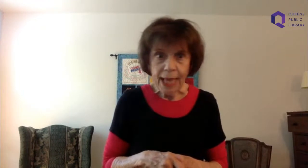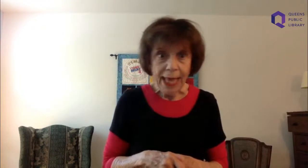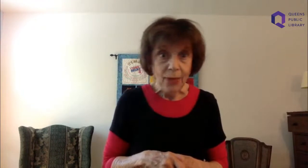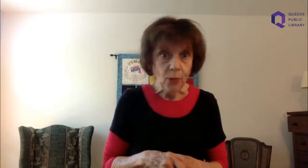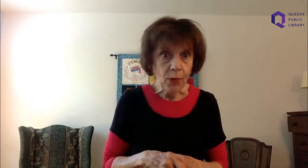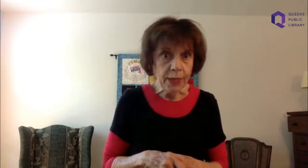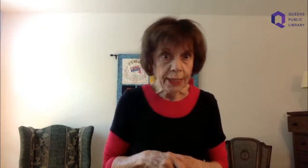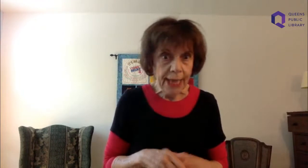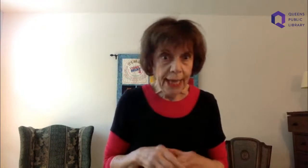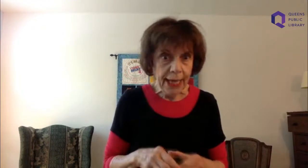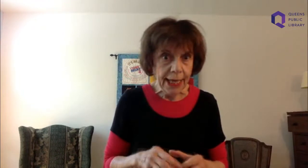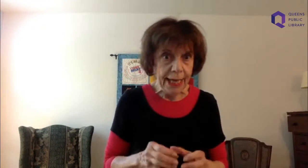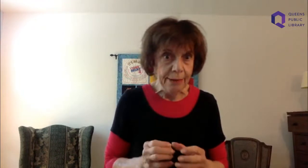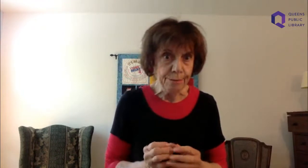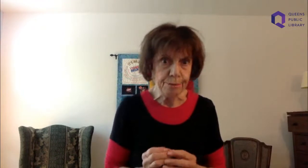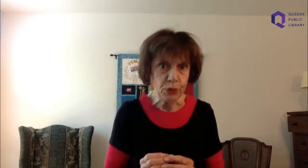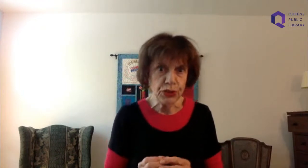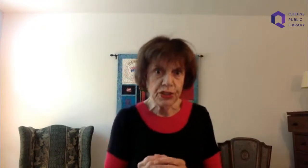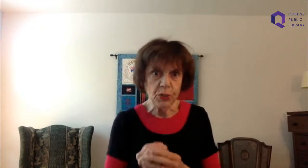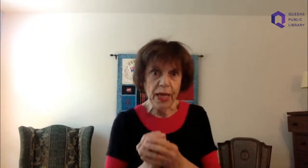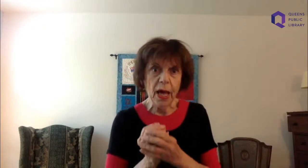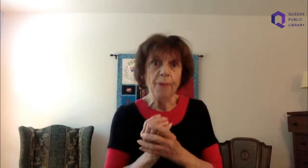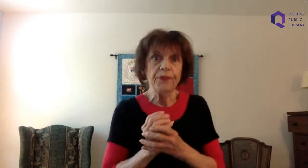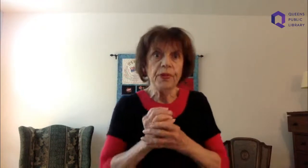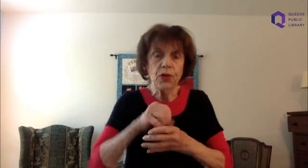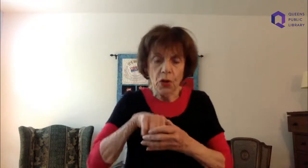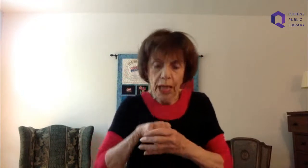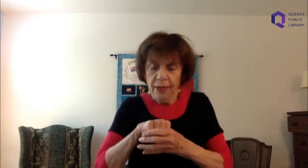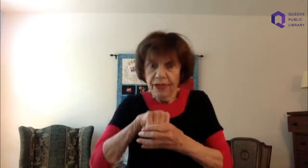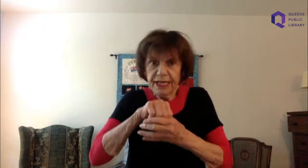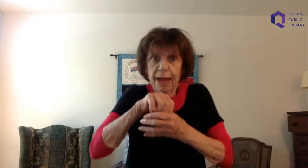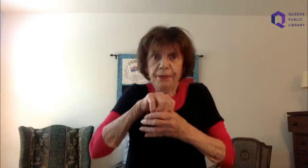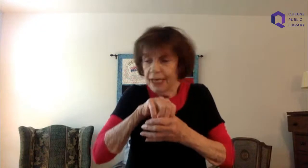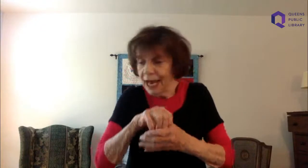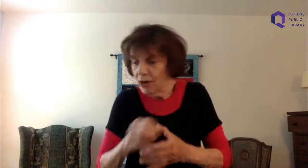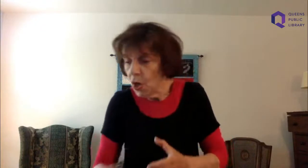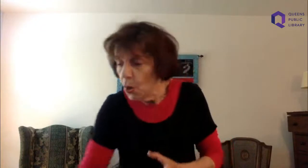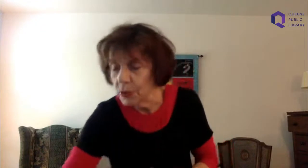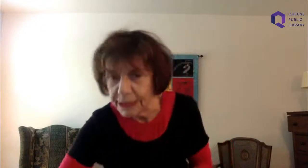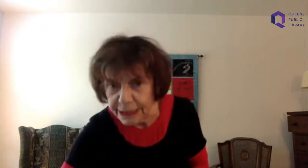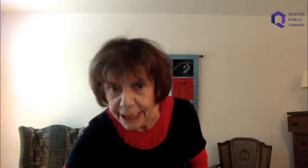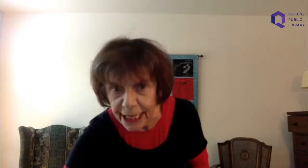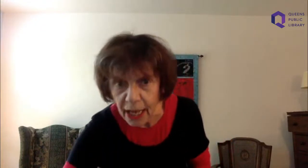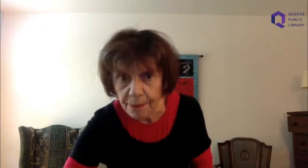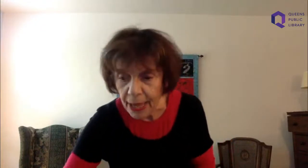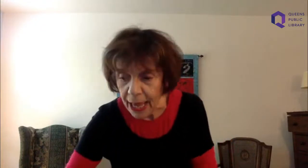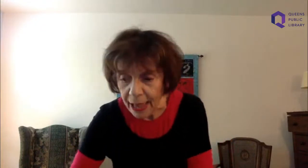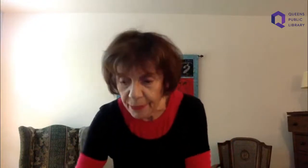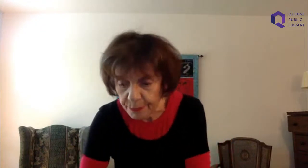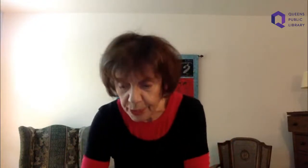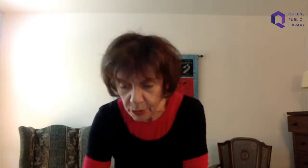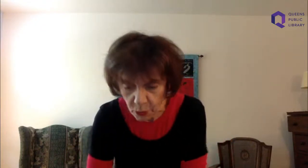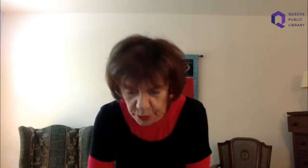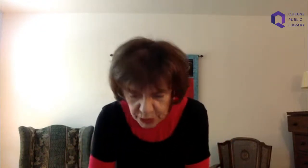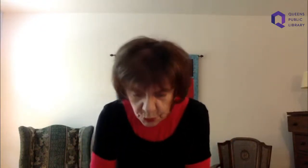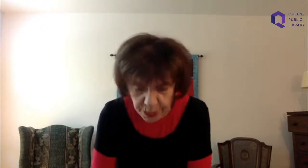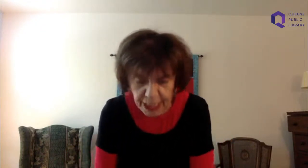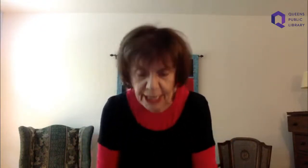And one day, it had pushed its way up from the dirt, the top of the carrot sticking up, and the big greens were nice